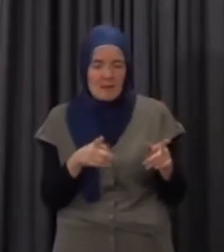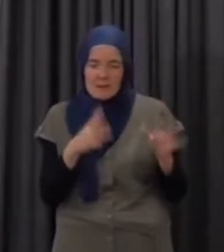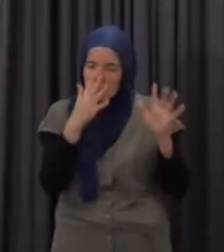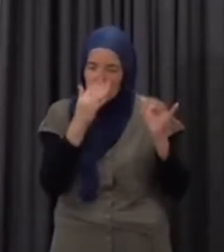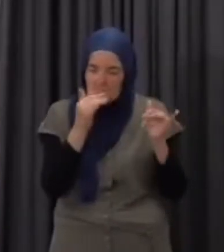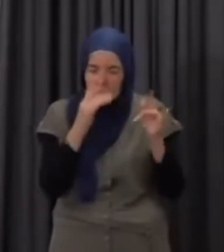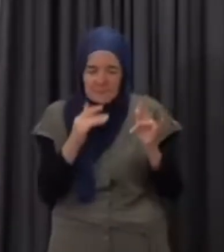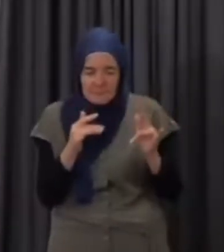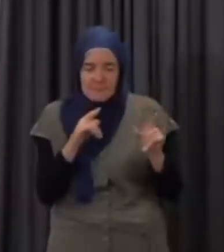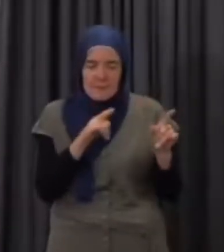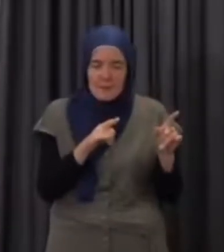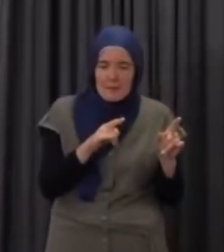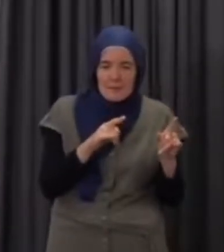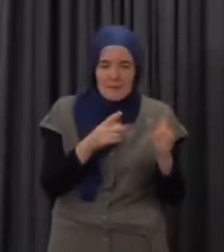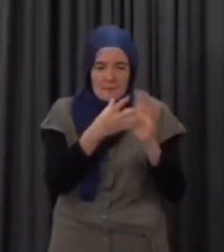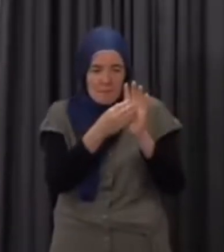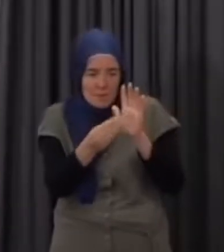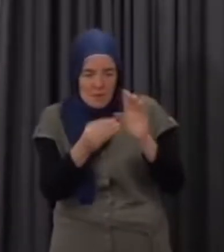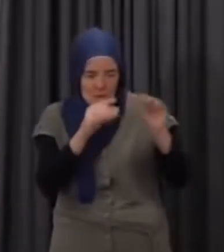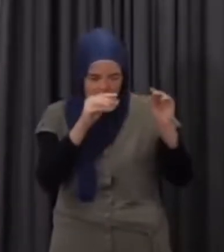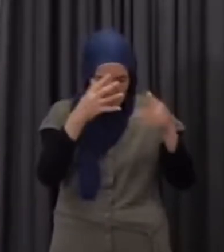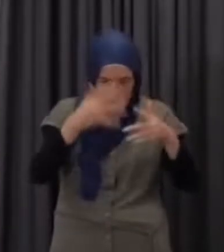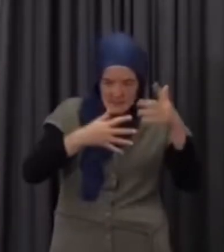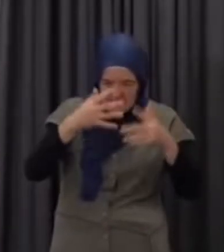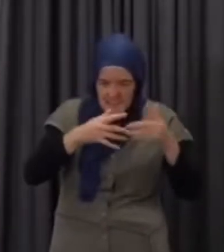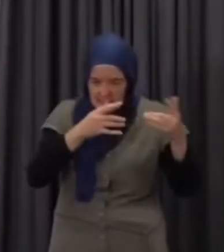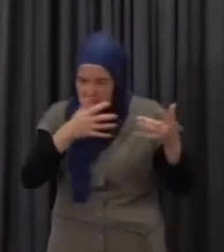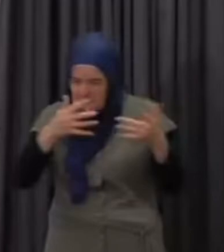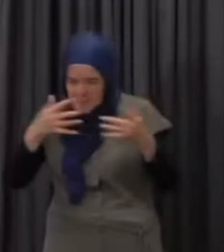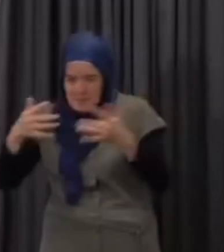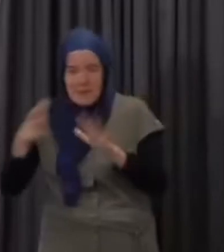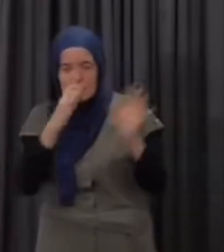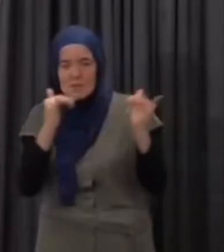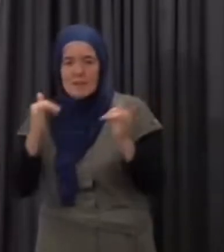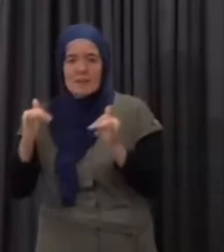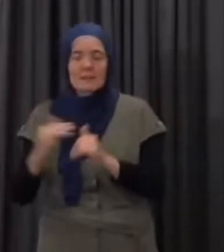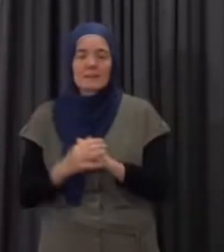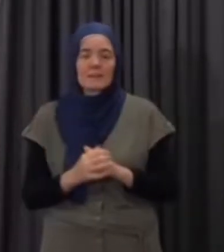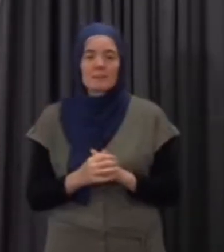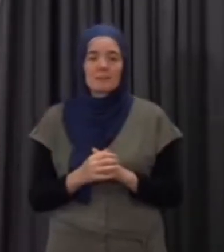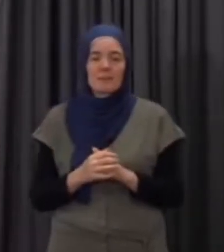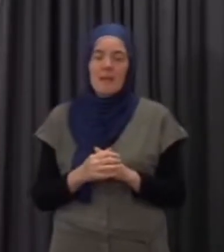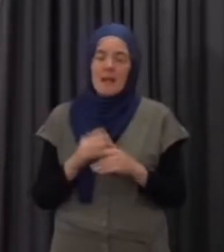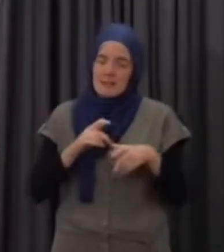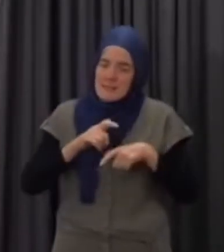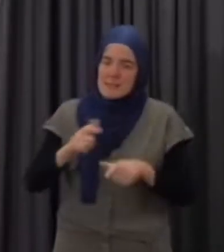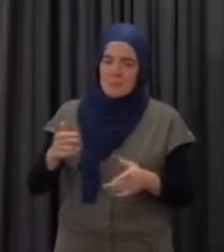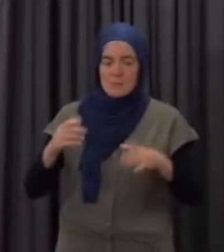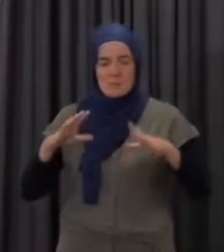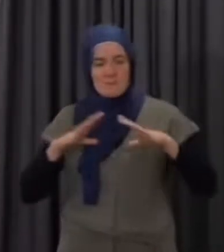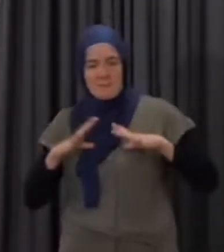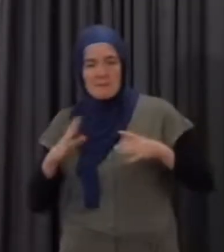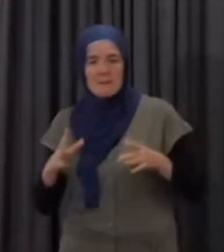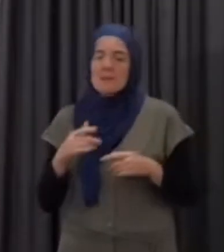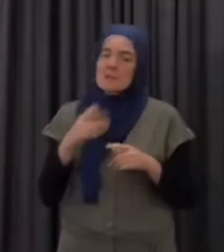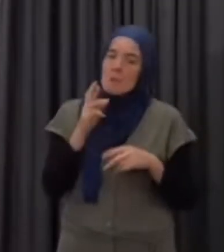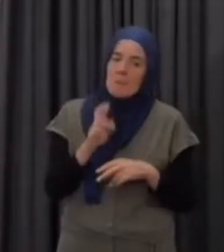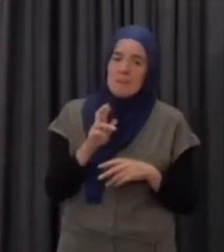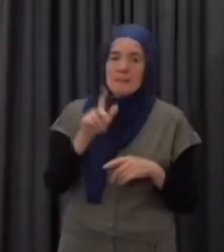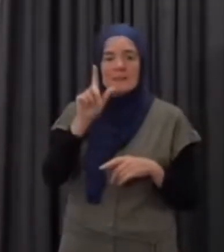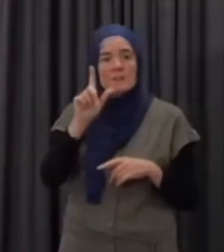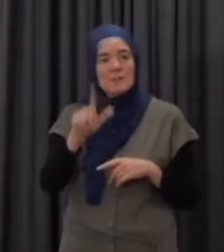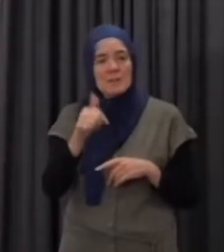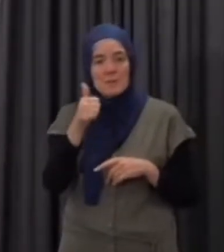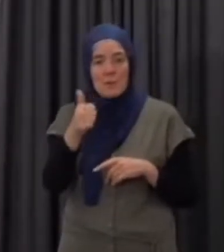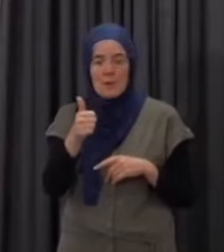also why we are retaining our preparations as much as possible. So I'm hoping that with the 21-day period in place for